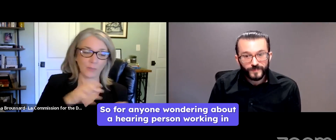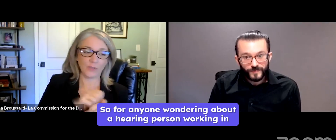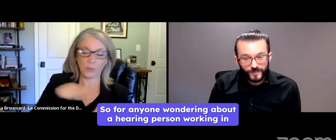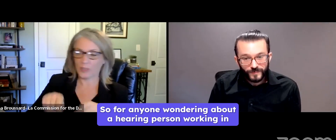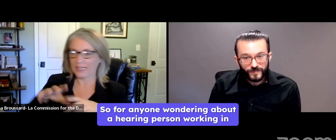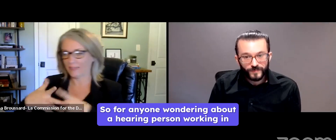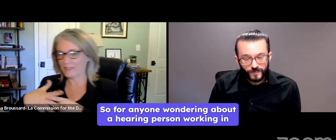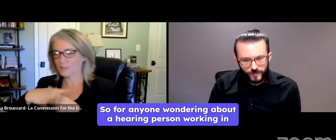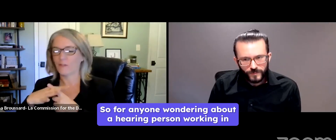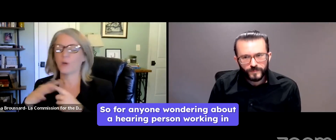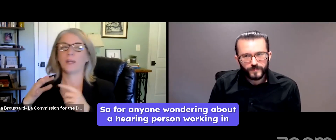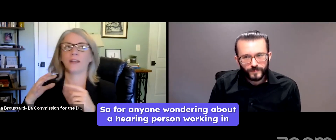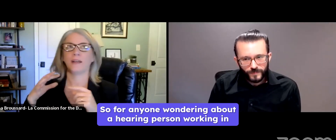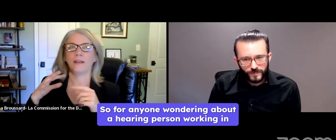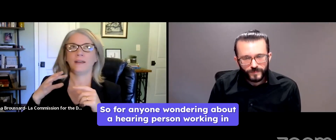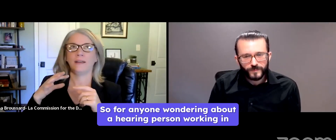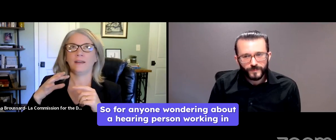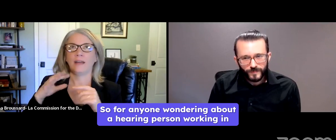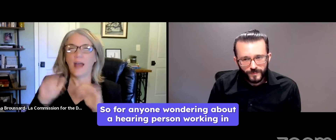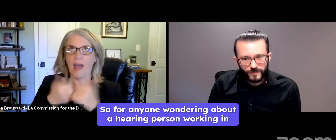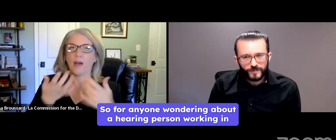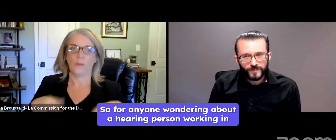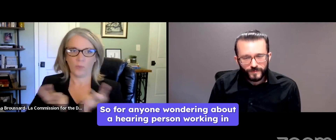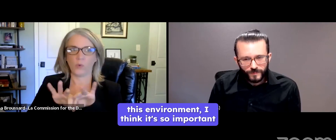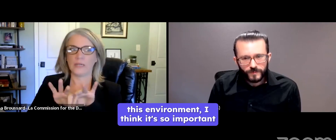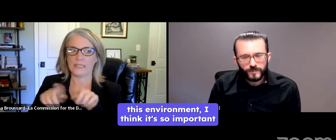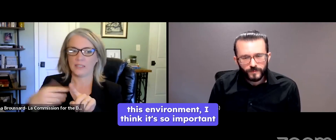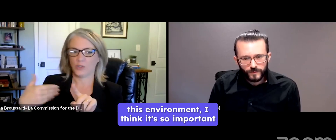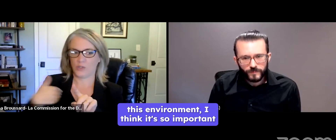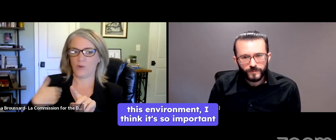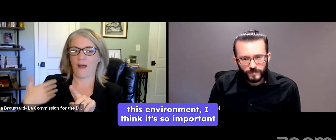for anyone wondering about a hearing person working in this environment,